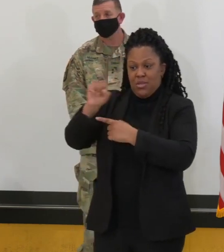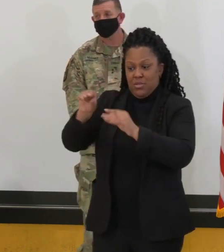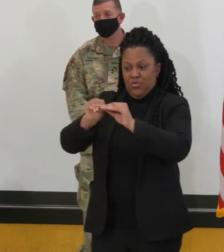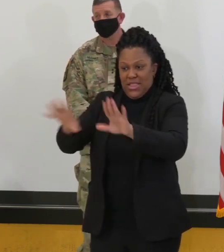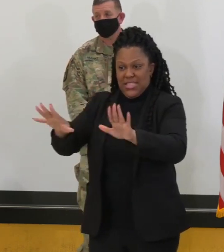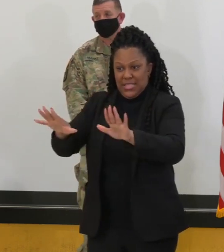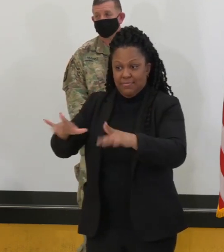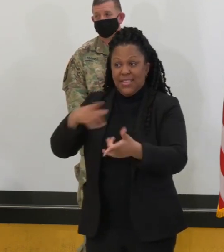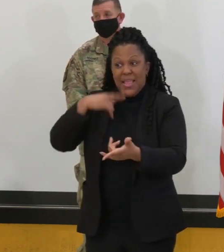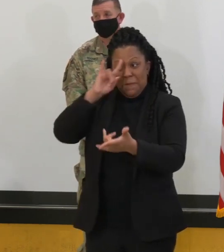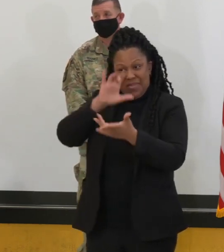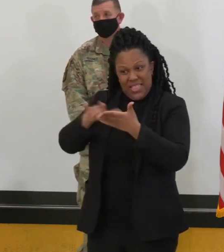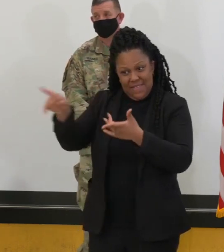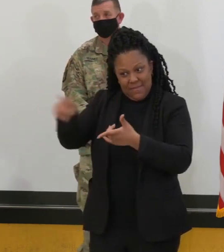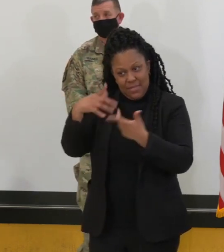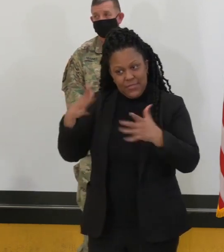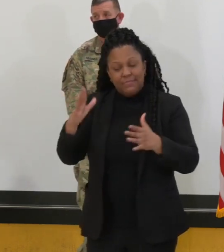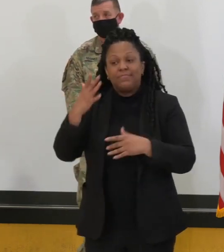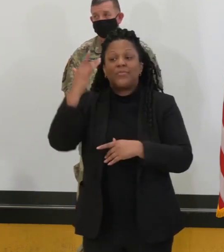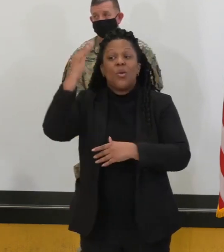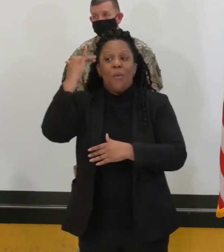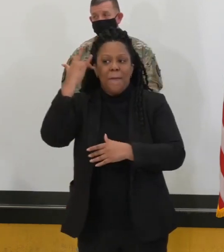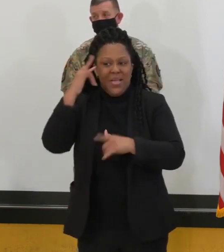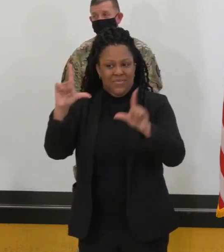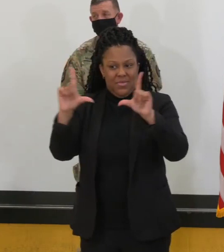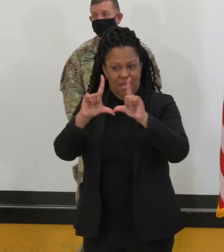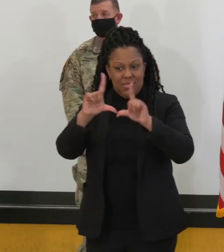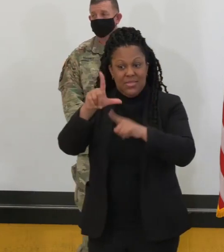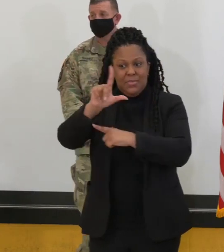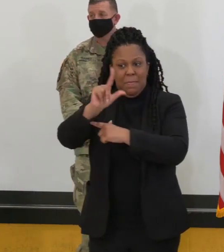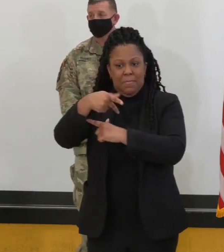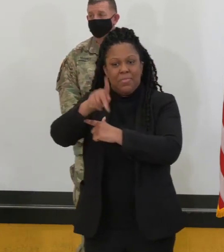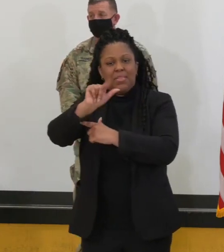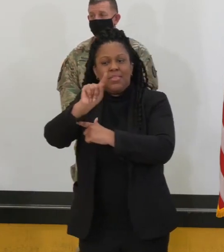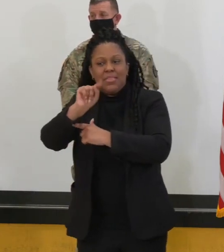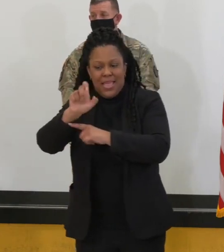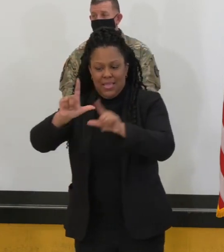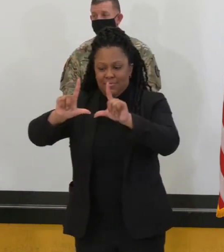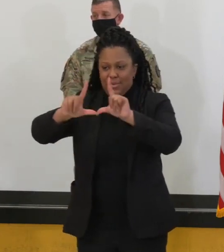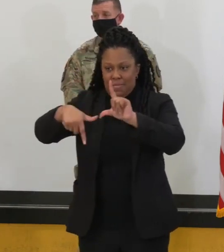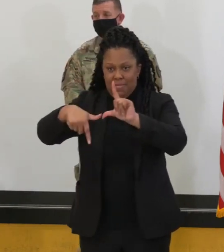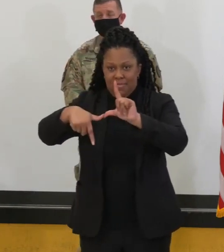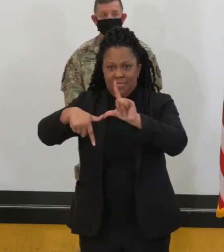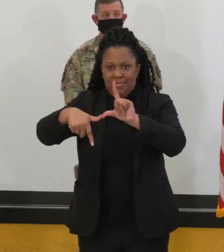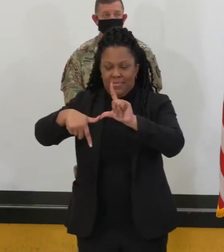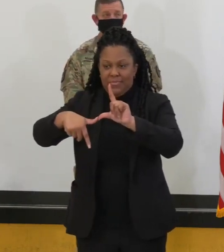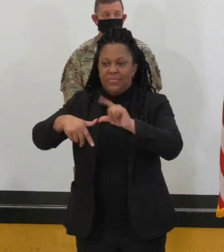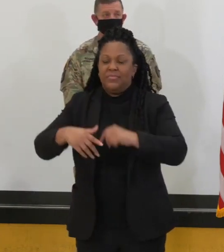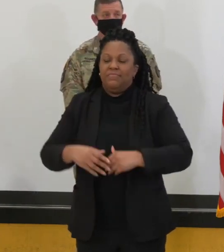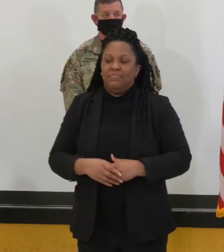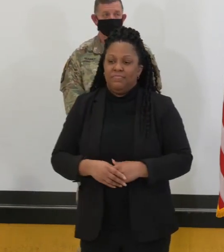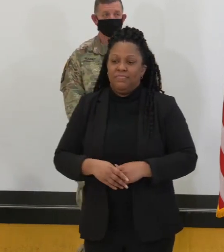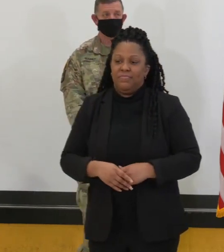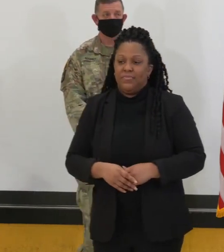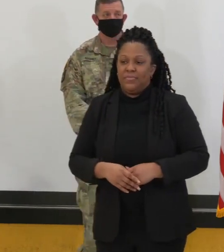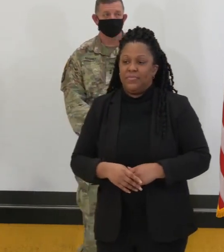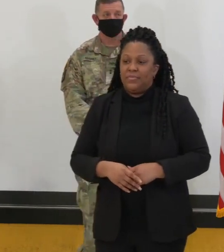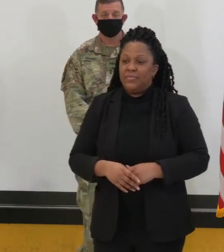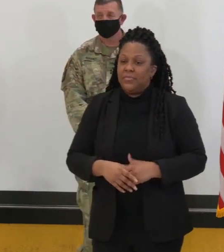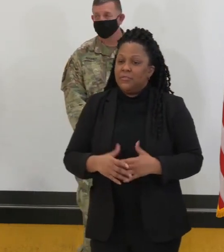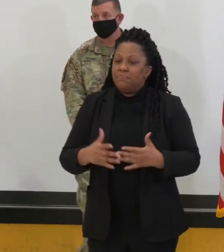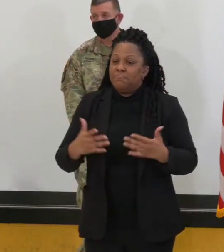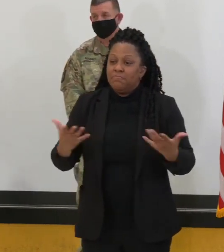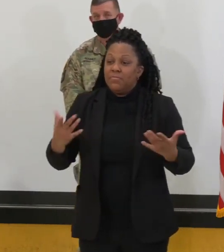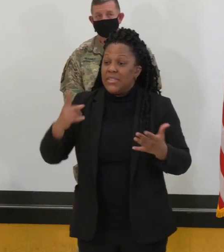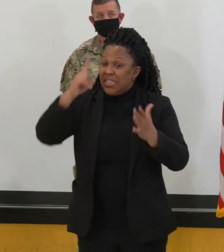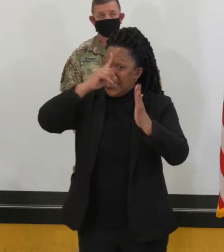plate infraction was what they were making the stop over. I don't know anything about the issue around tent or anything